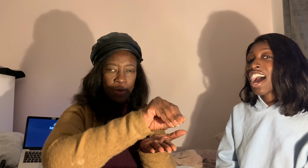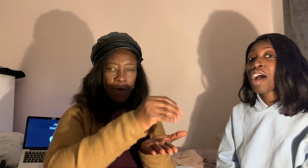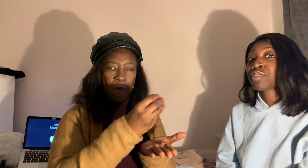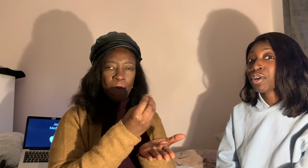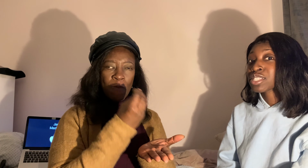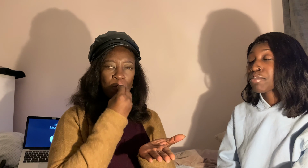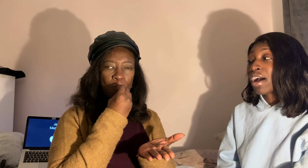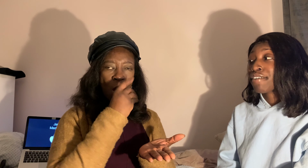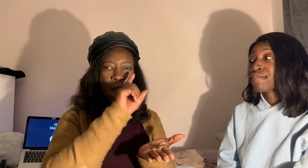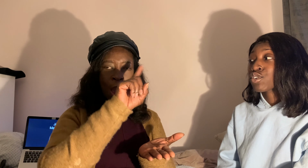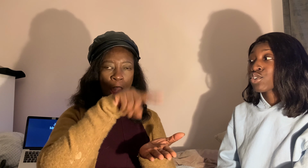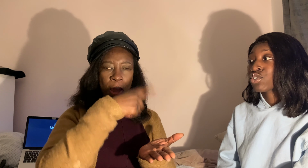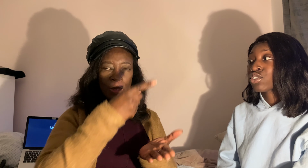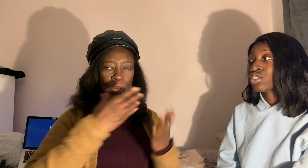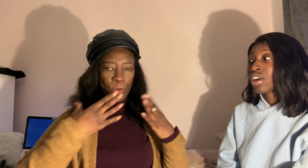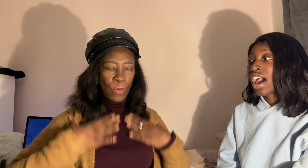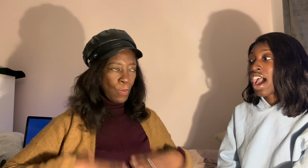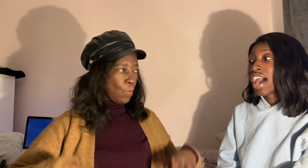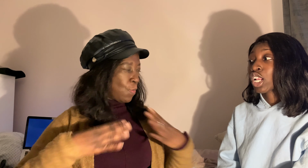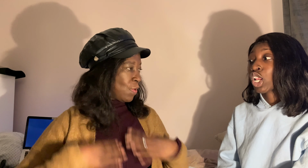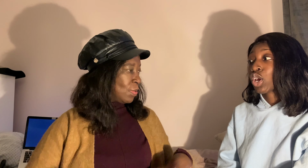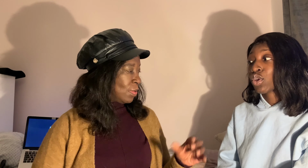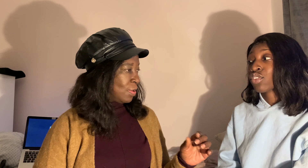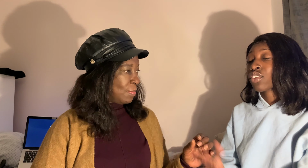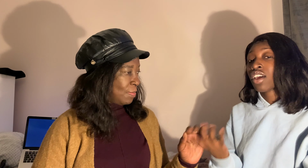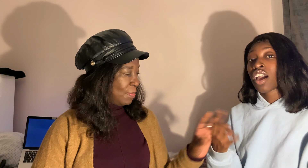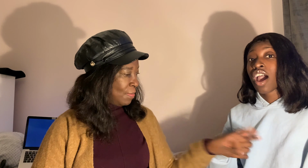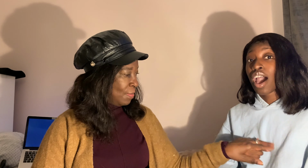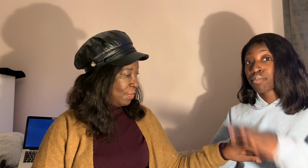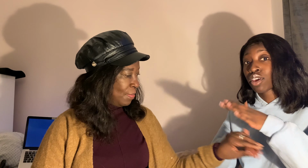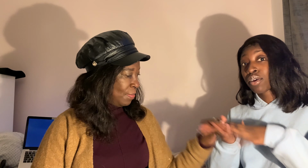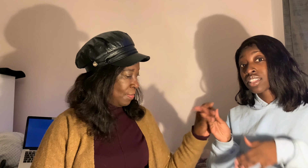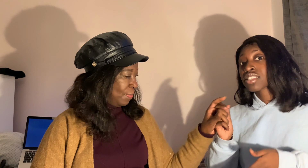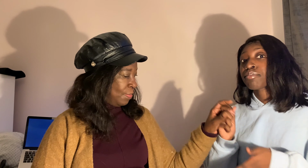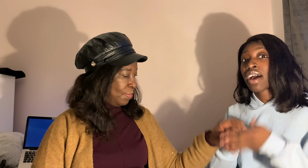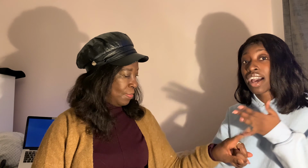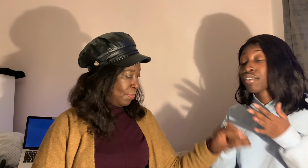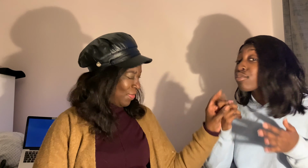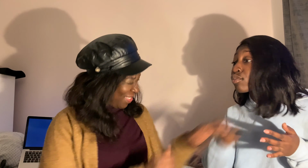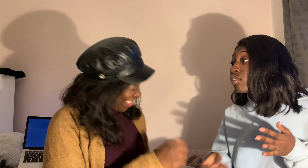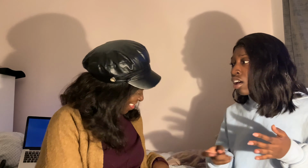I'm going to buy food and clothes. I'm going to buy.